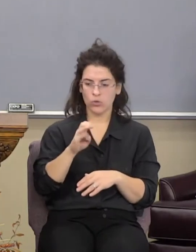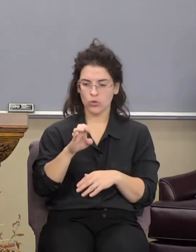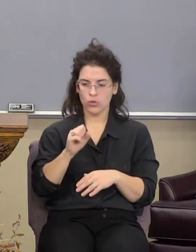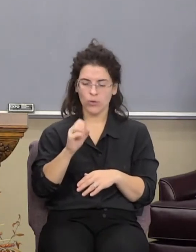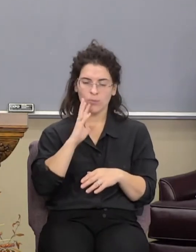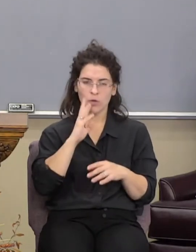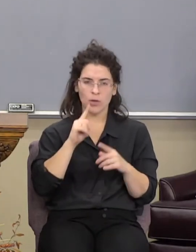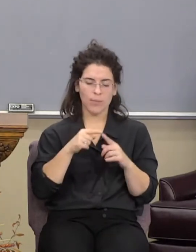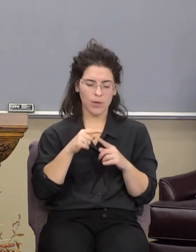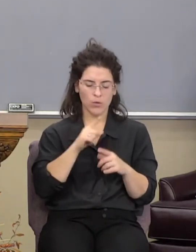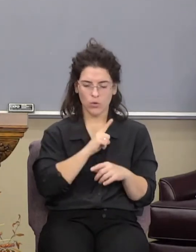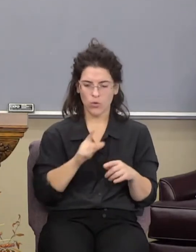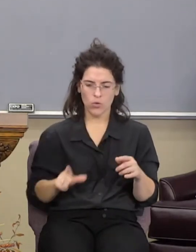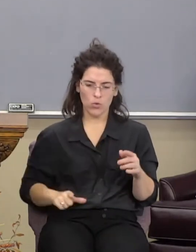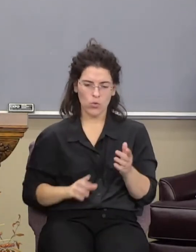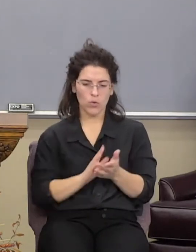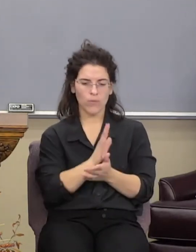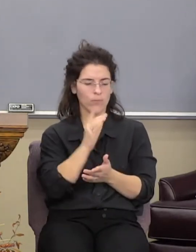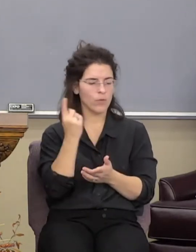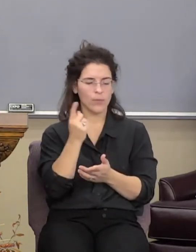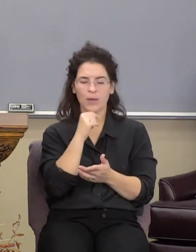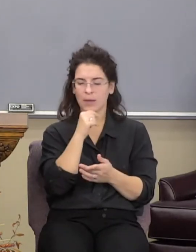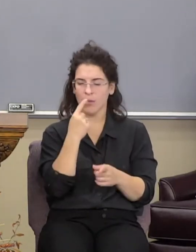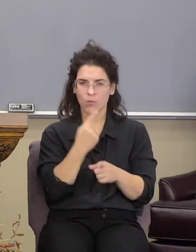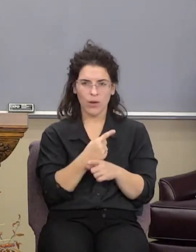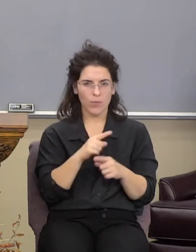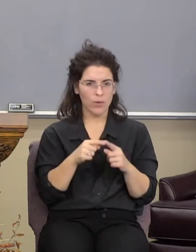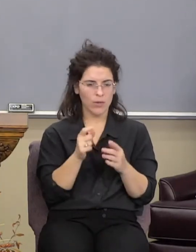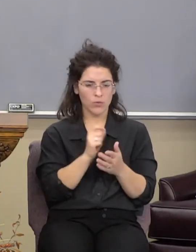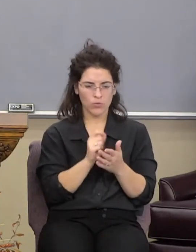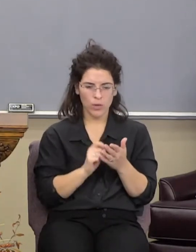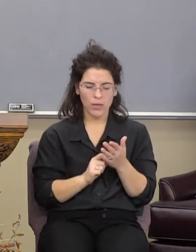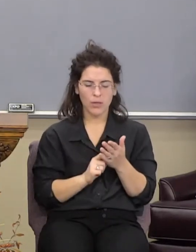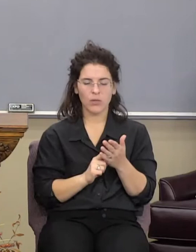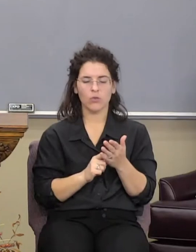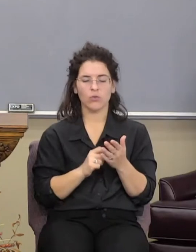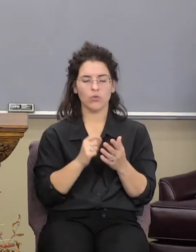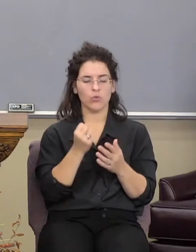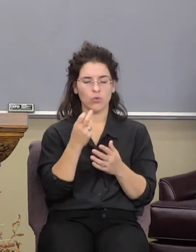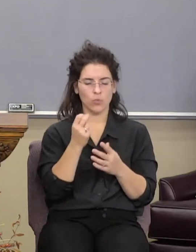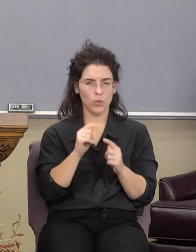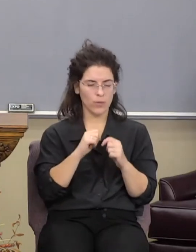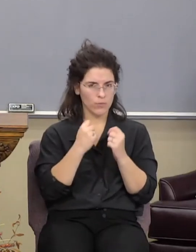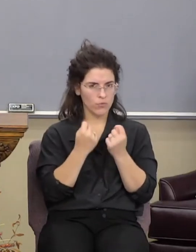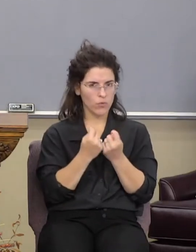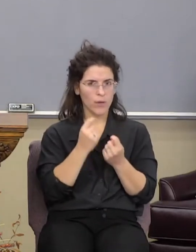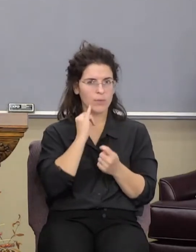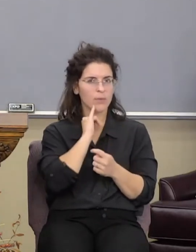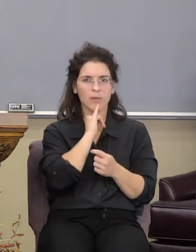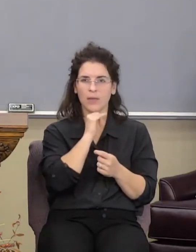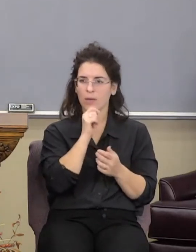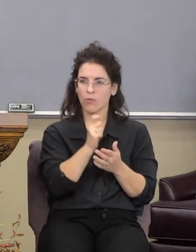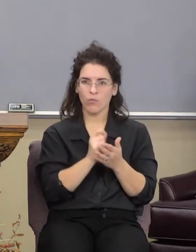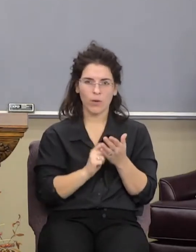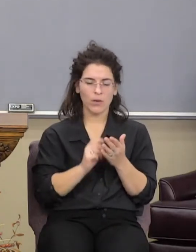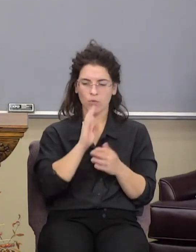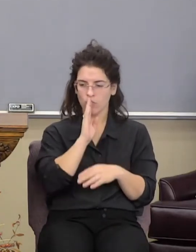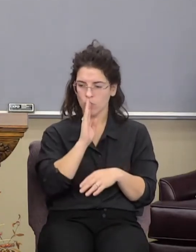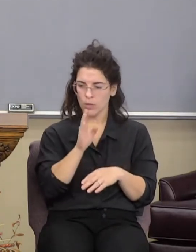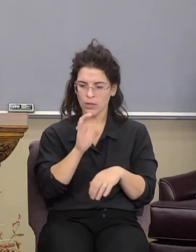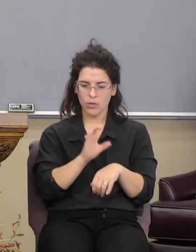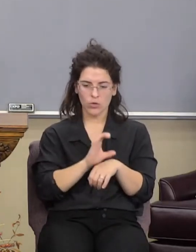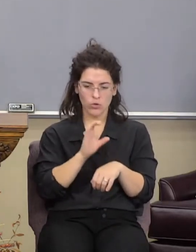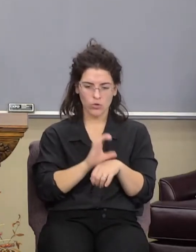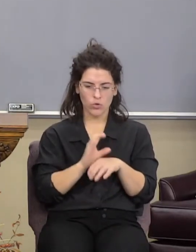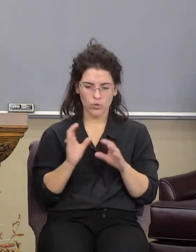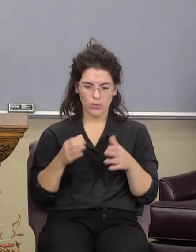Lord of glory, there's something not right when he's writing to the 12 tribes of Israel. He's not writing directly to the church of the body of Christ,